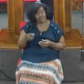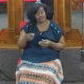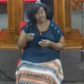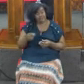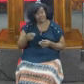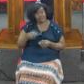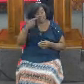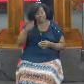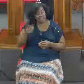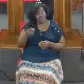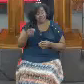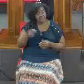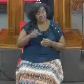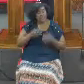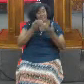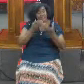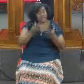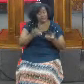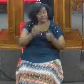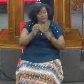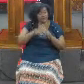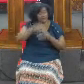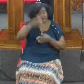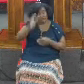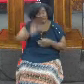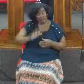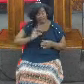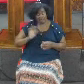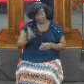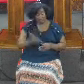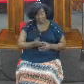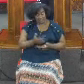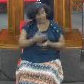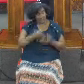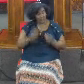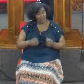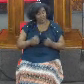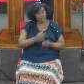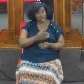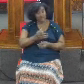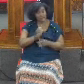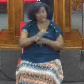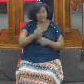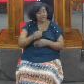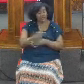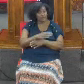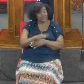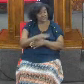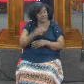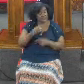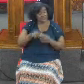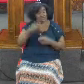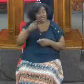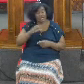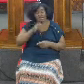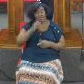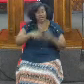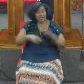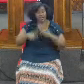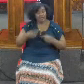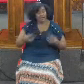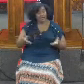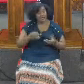tell, spread the word of God. Invite somebody with you. Make it your business to say, I will not come there next